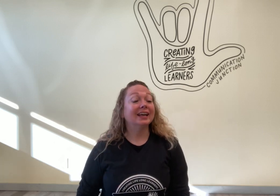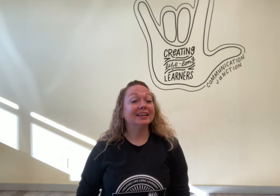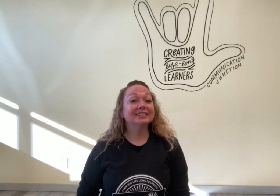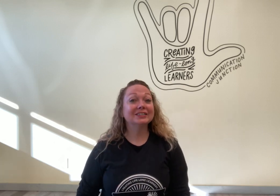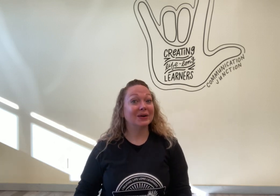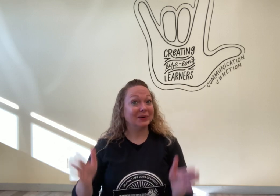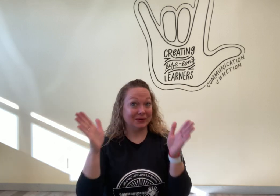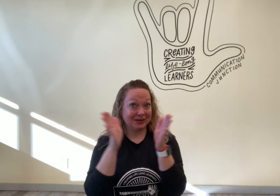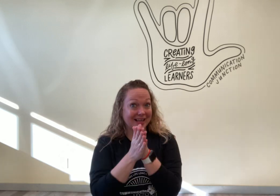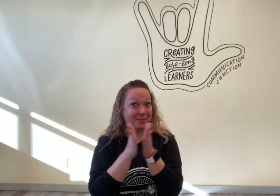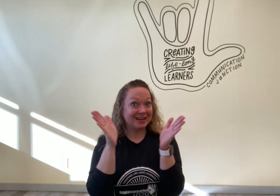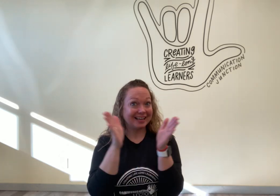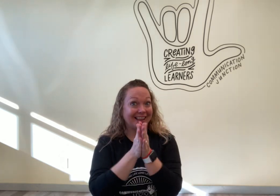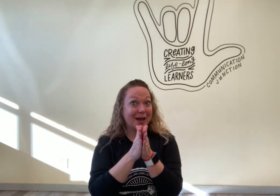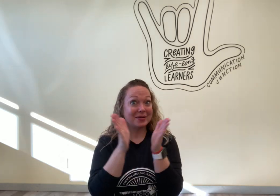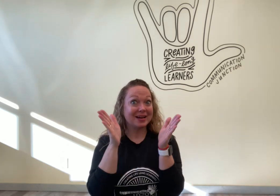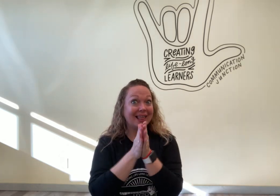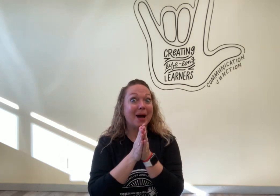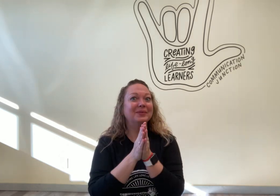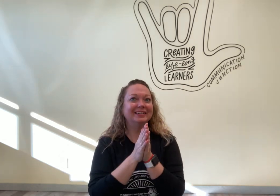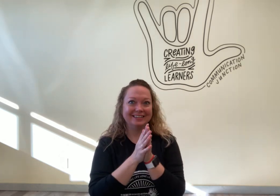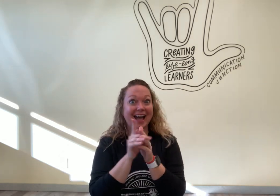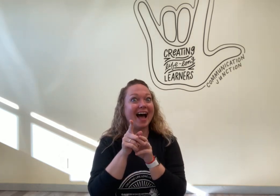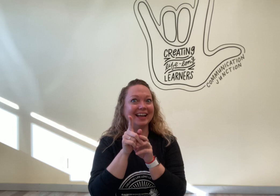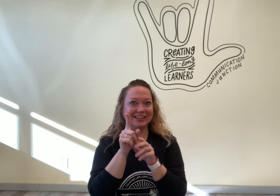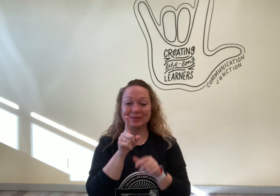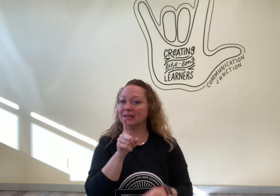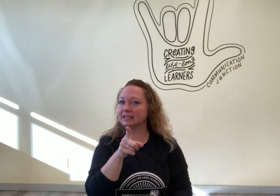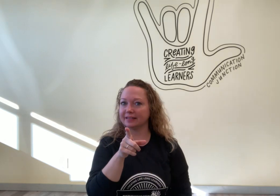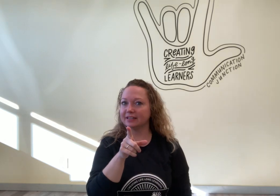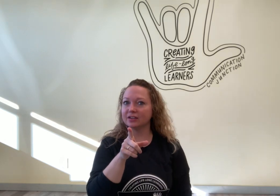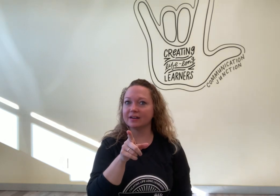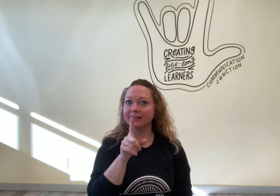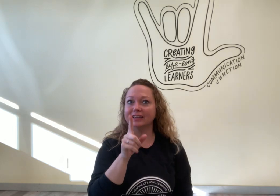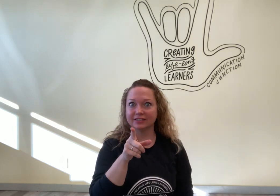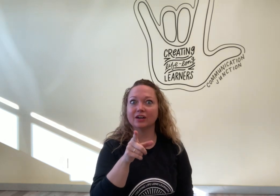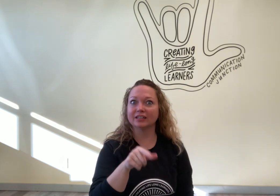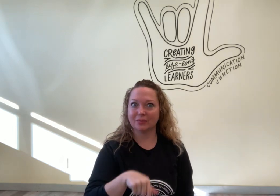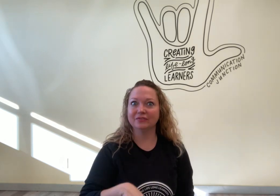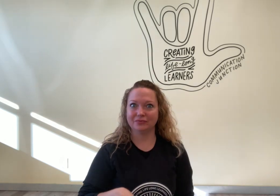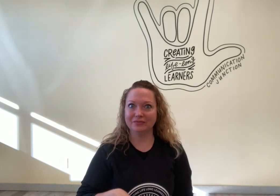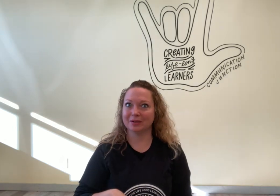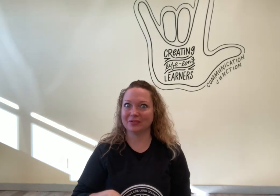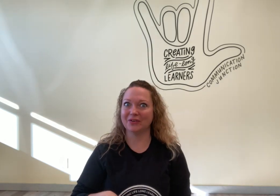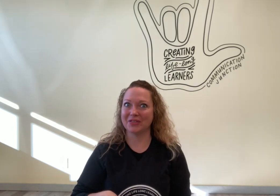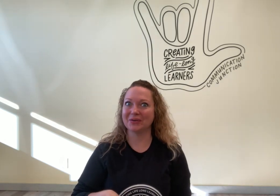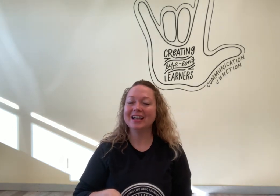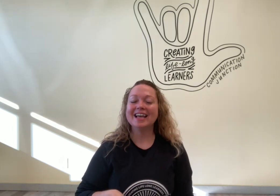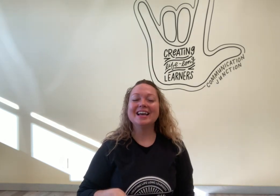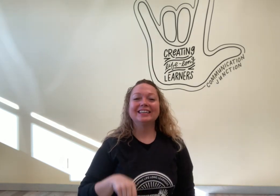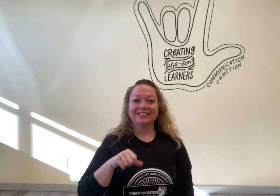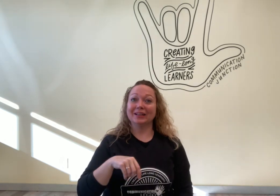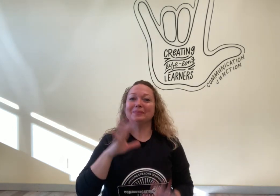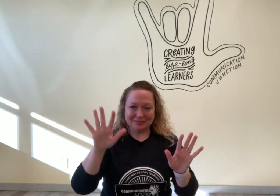hands go clap, clap, clap. But it's not that song. It is a song that we've done before though. So let me start